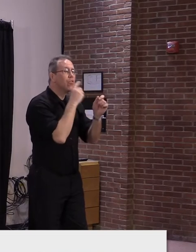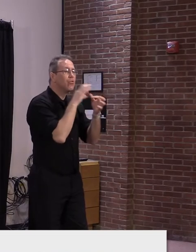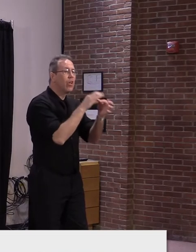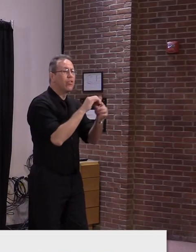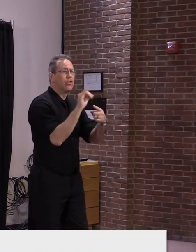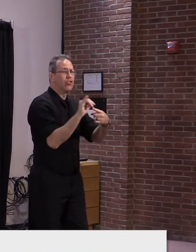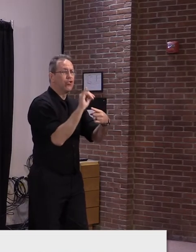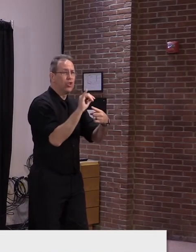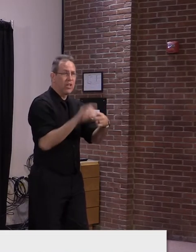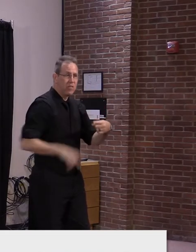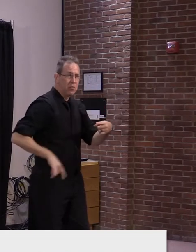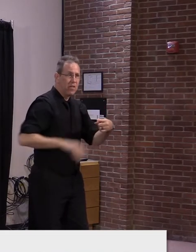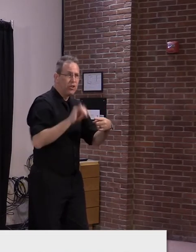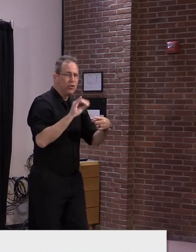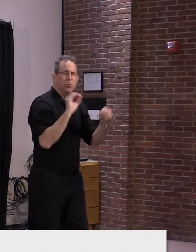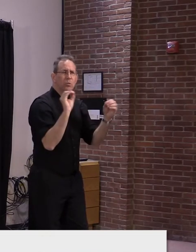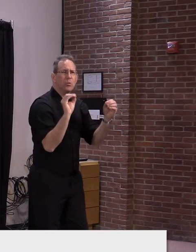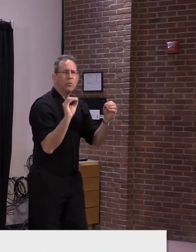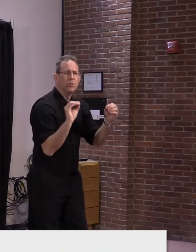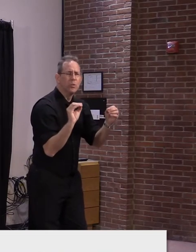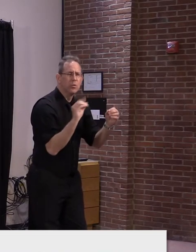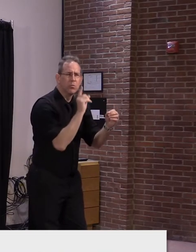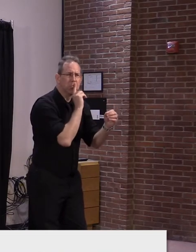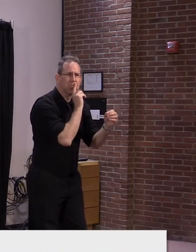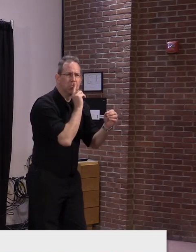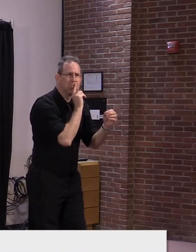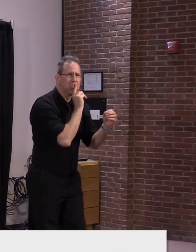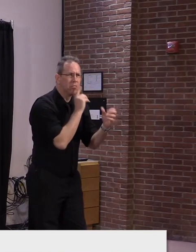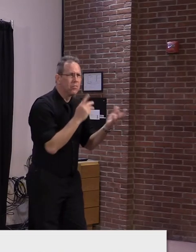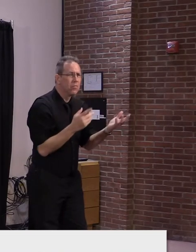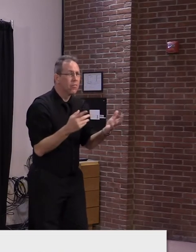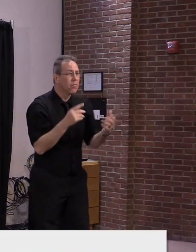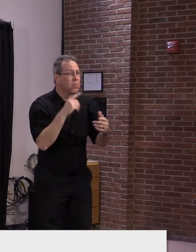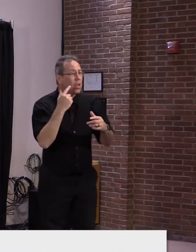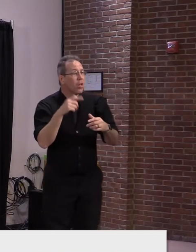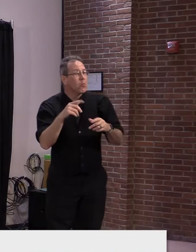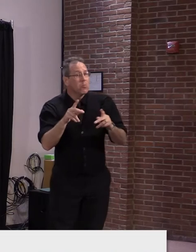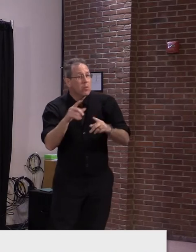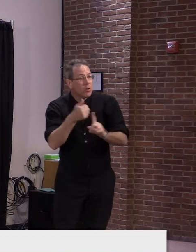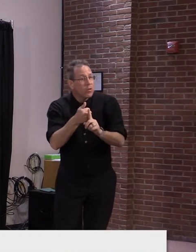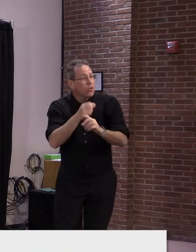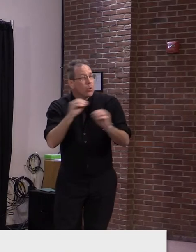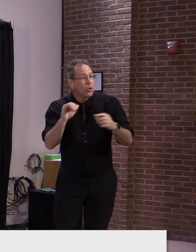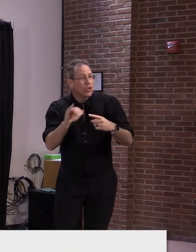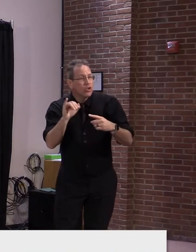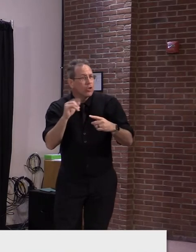will remain in place for some time still, but I haven't heard of